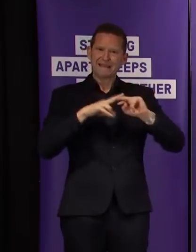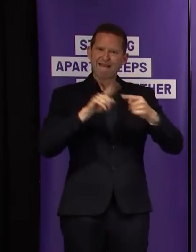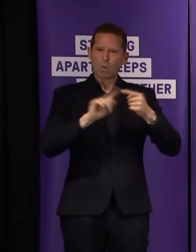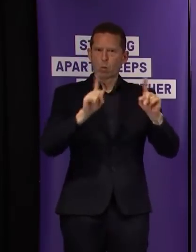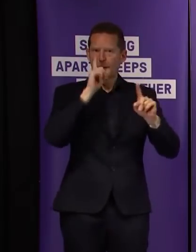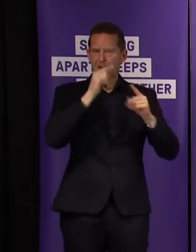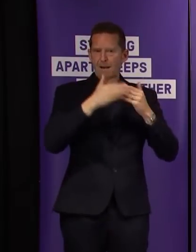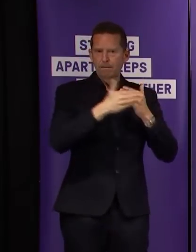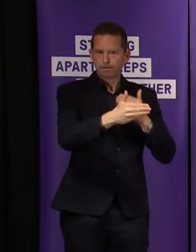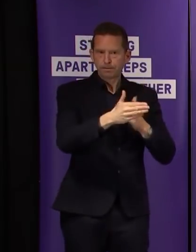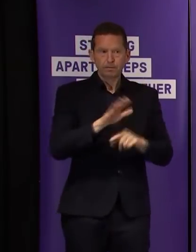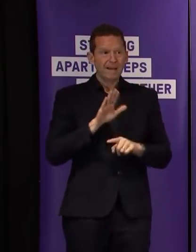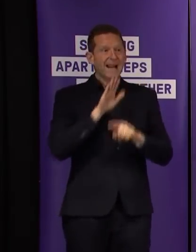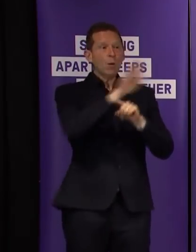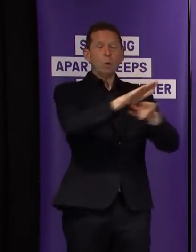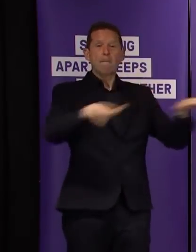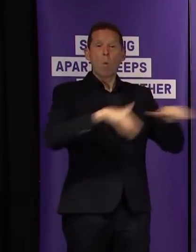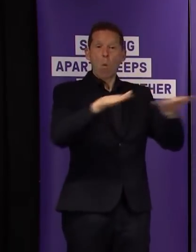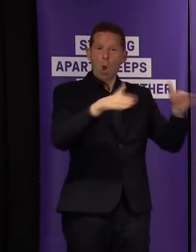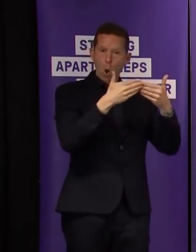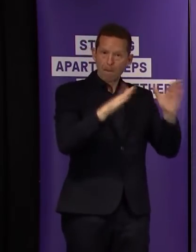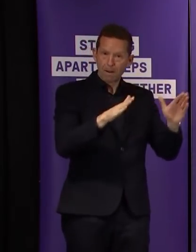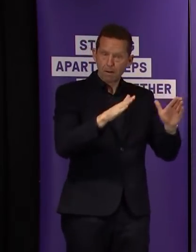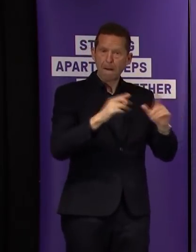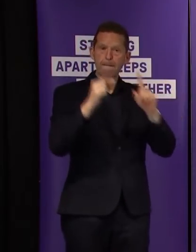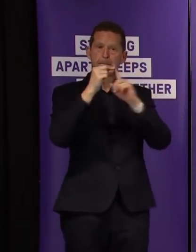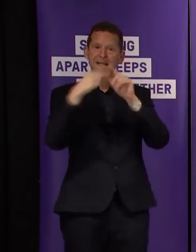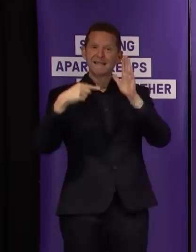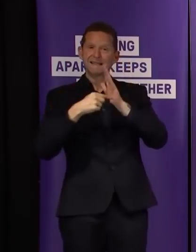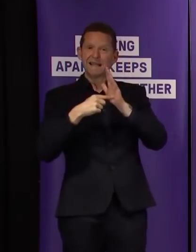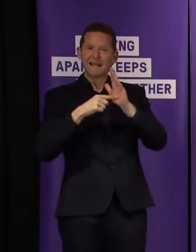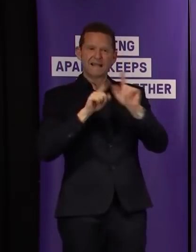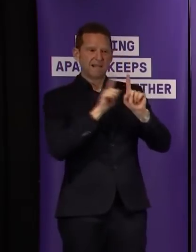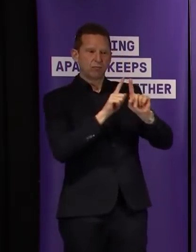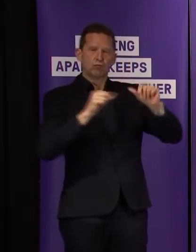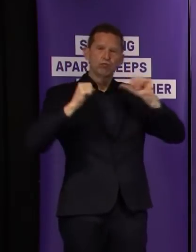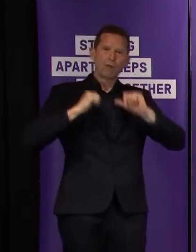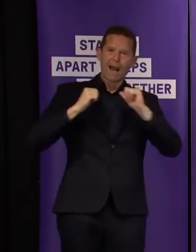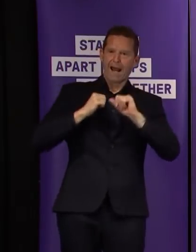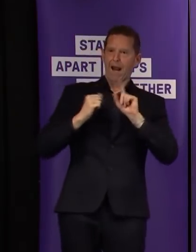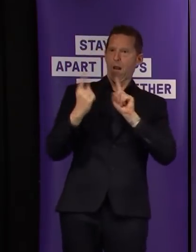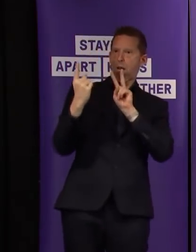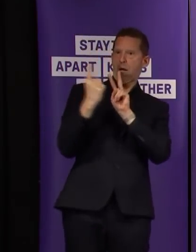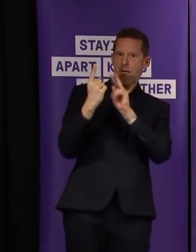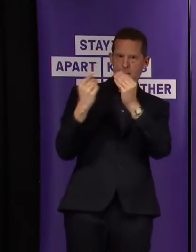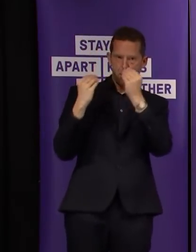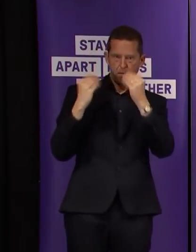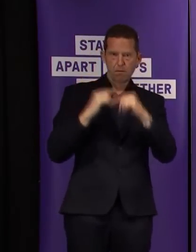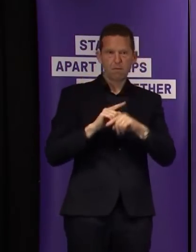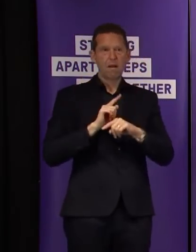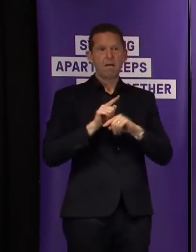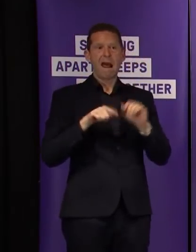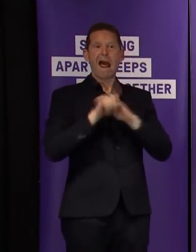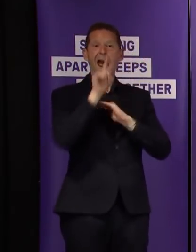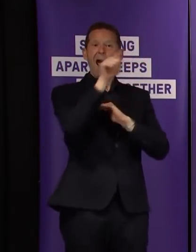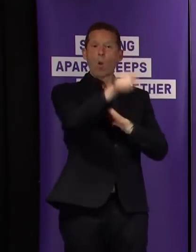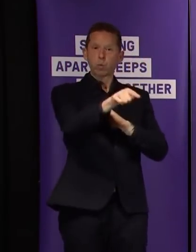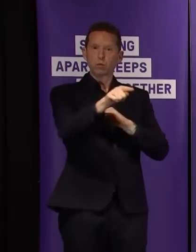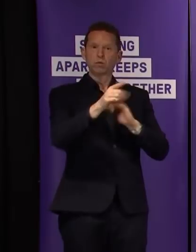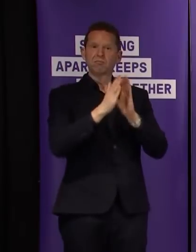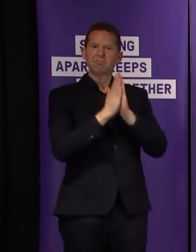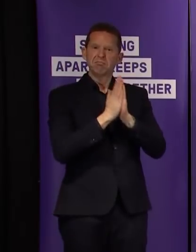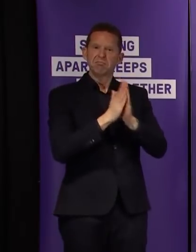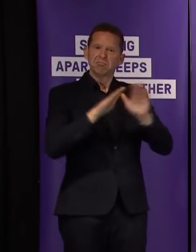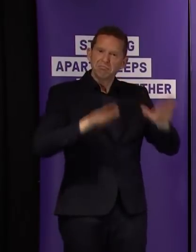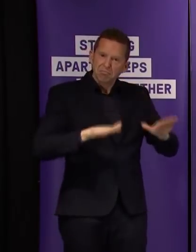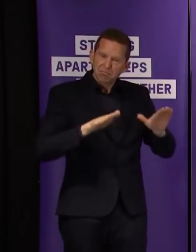Outdoor pools are reopened, personal training for up to two people per trainer will be allowed. Outdoor religious gatherings of up to five people plus one